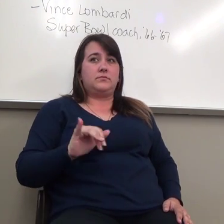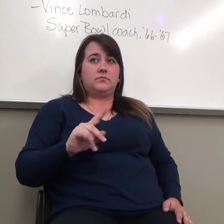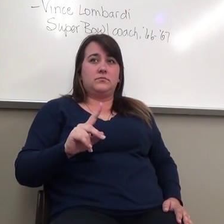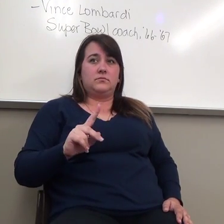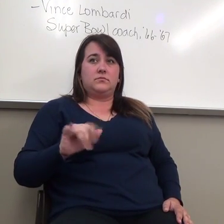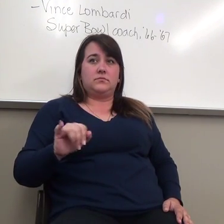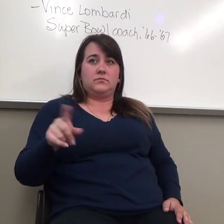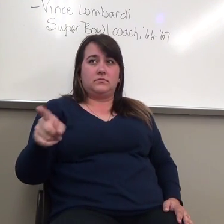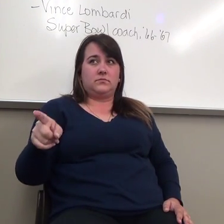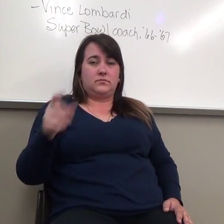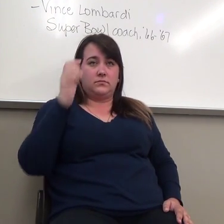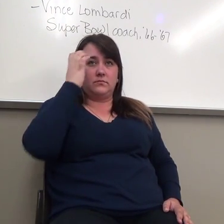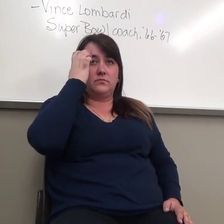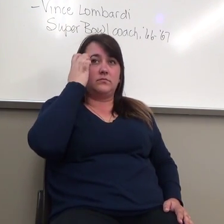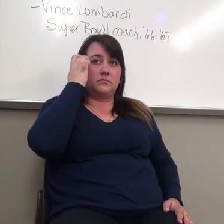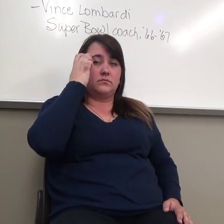compliment. Thank you.